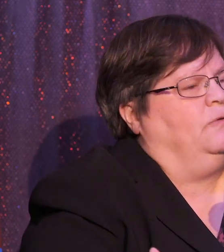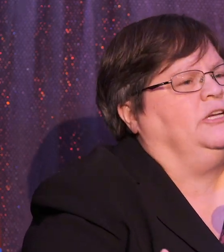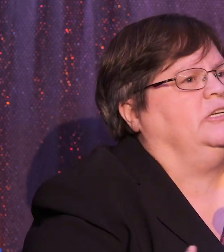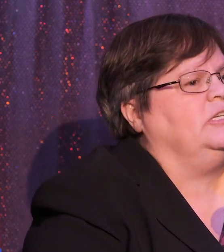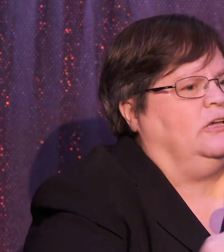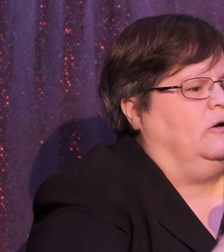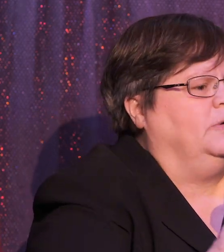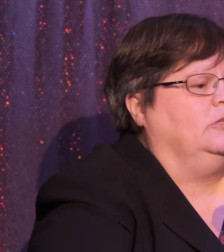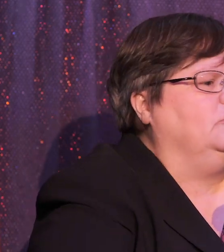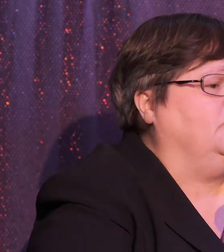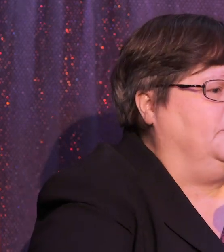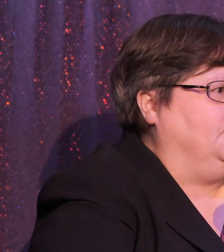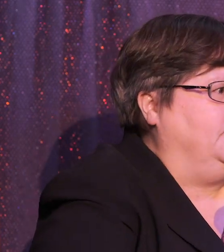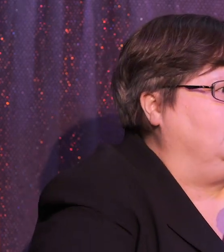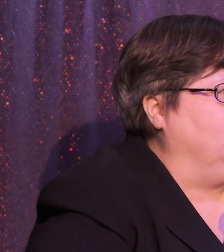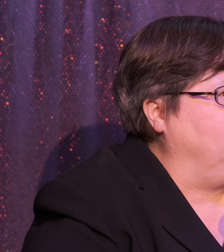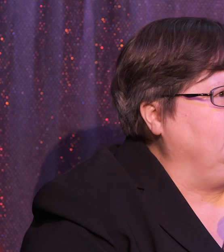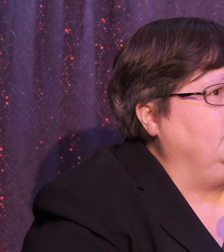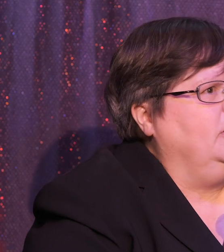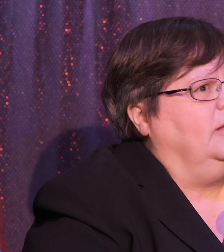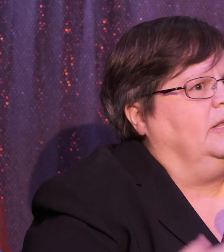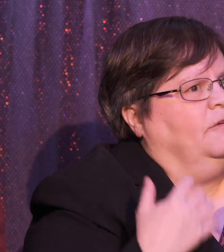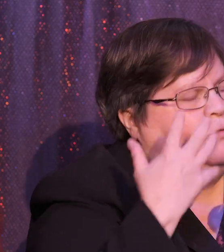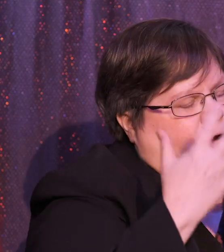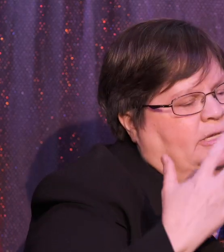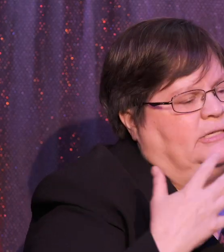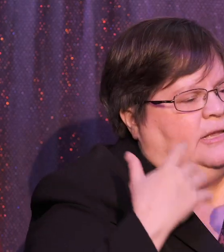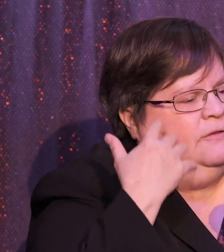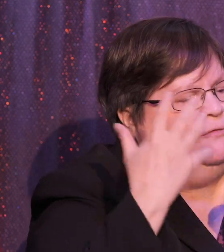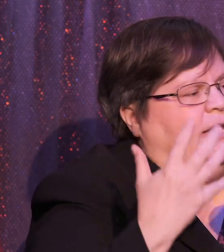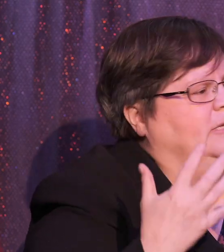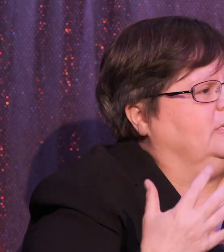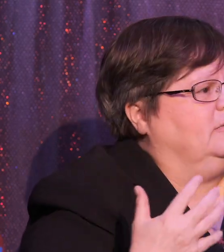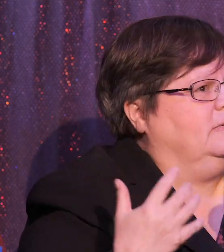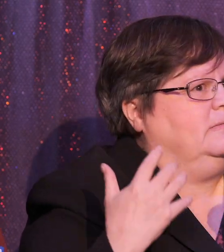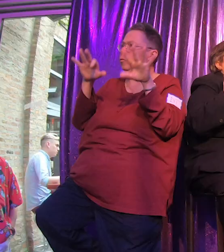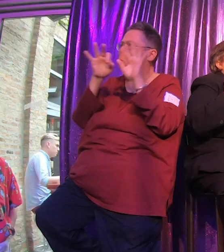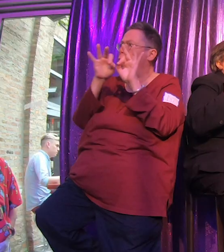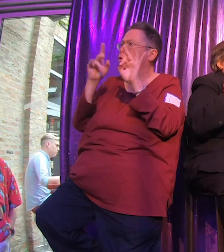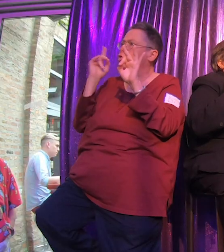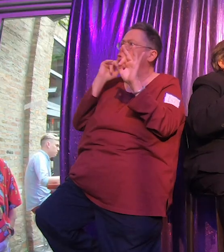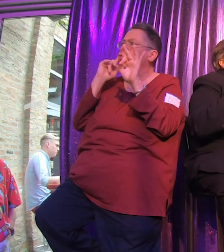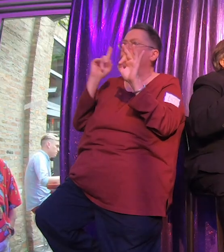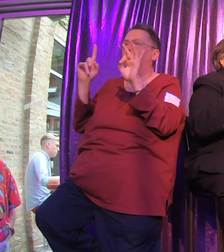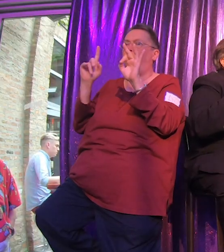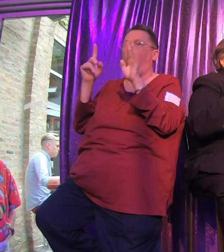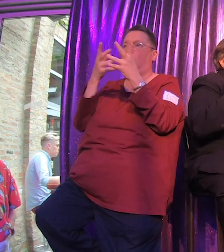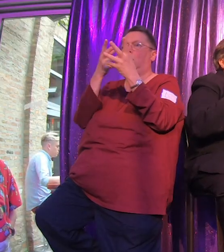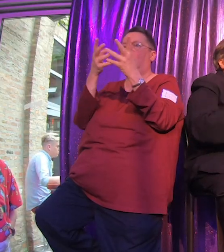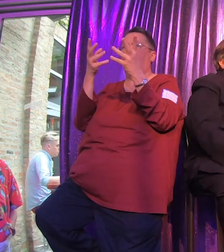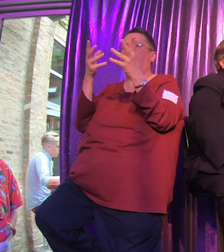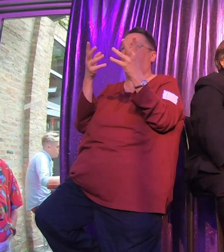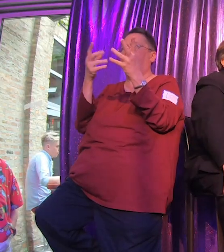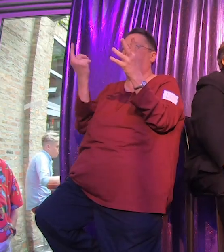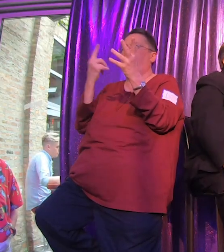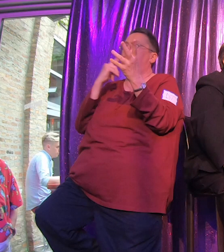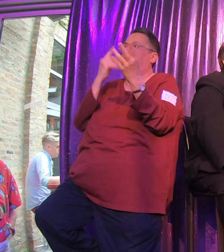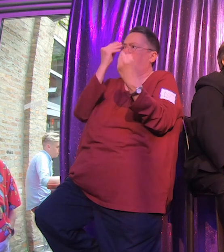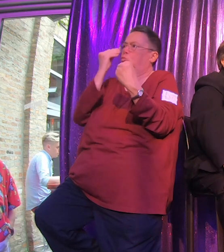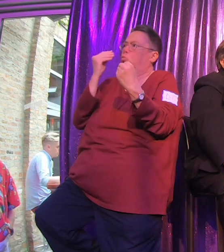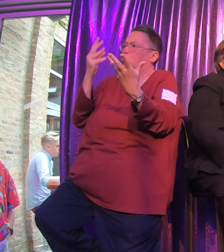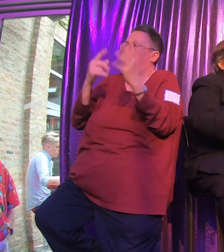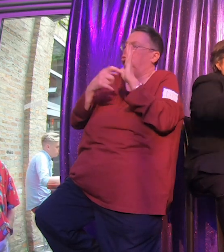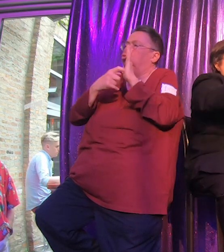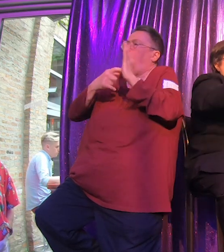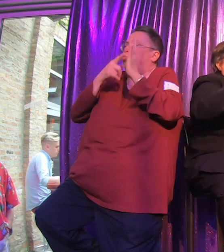the next generation isn't going to always learn from the printed word, that the voice and the face of somebody that really says who they